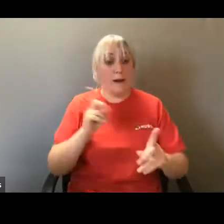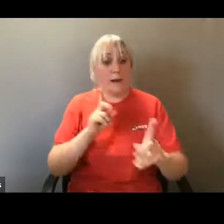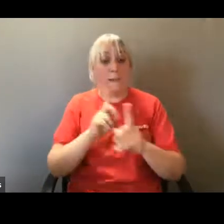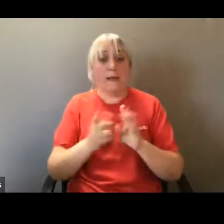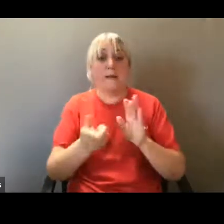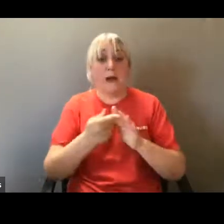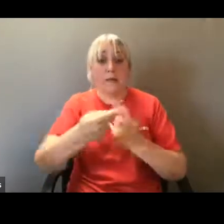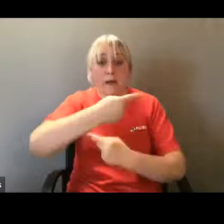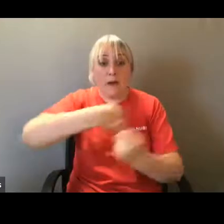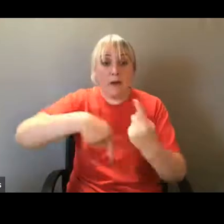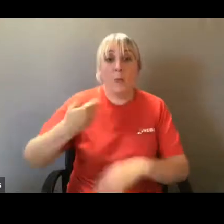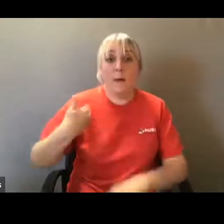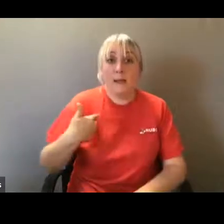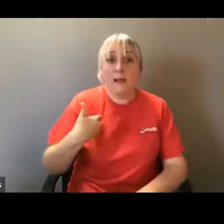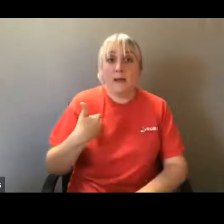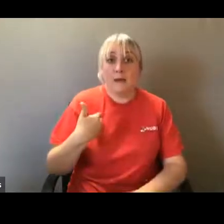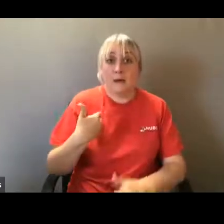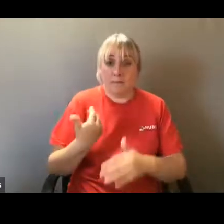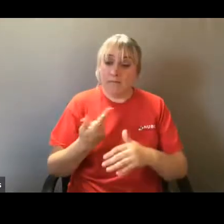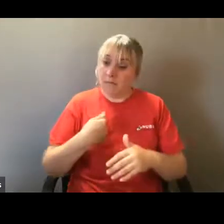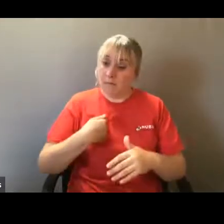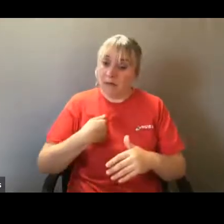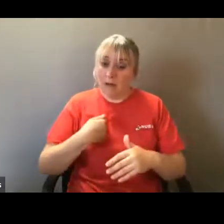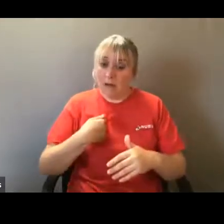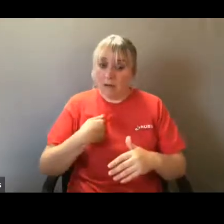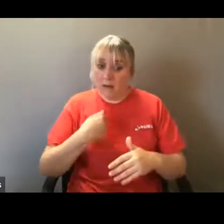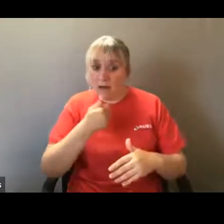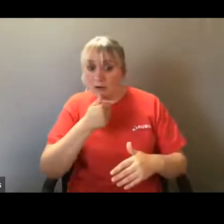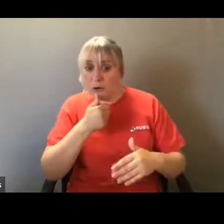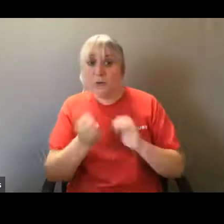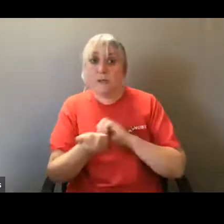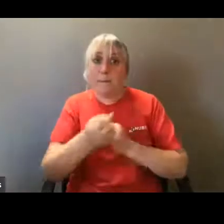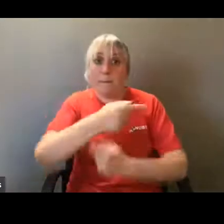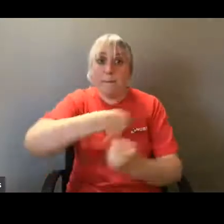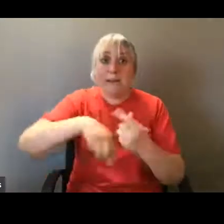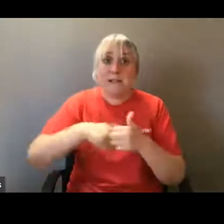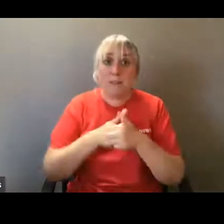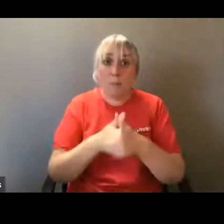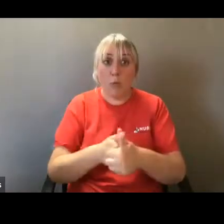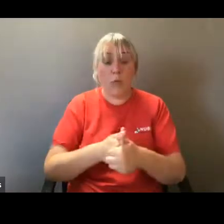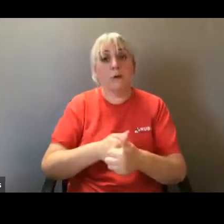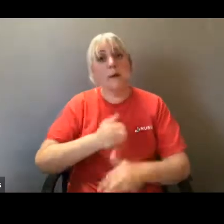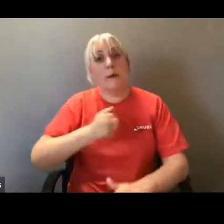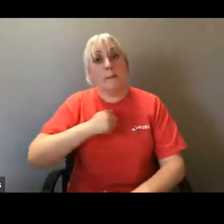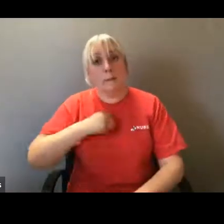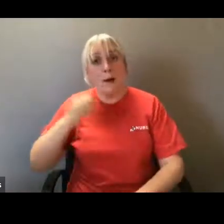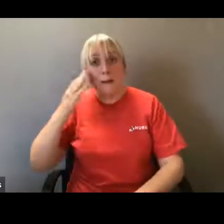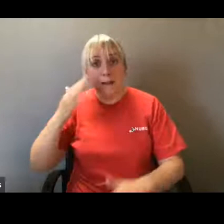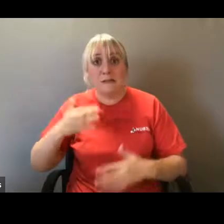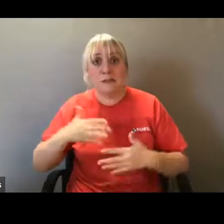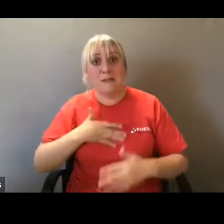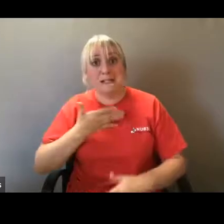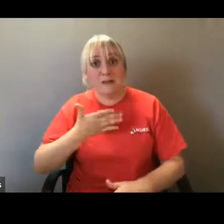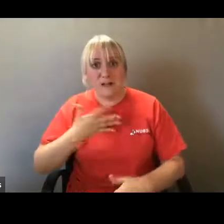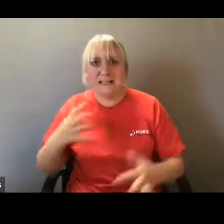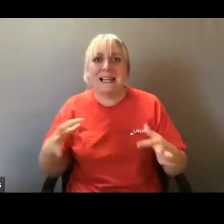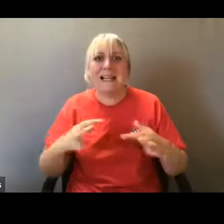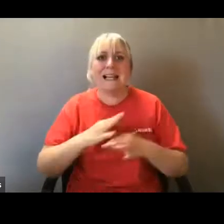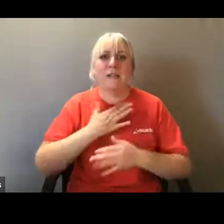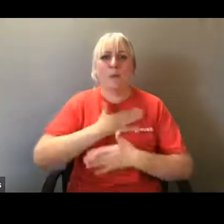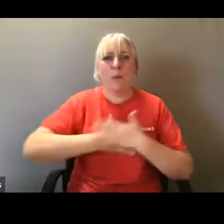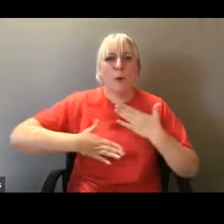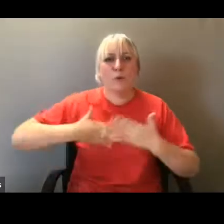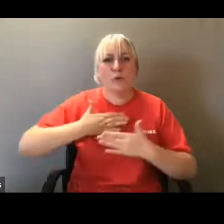with mental distress, and in particular, the form of mental distress I experience, which is linked to emotional